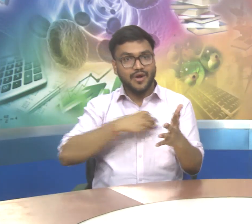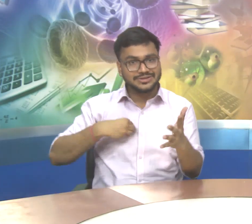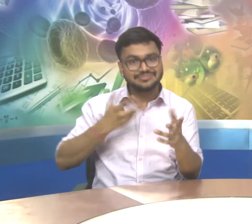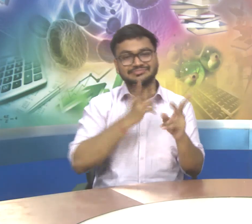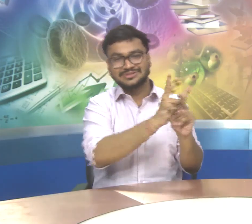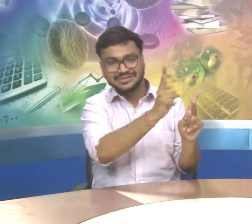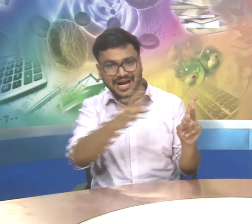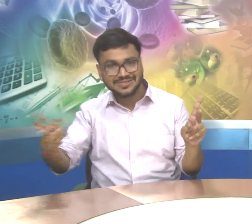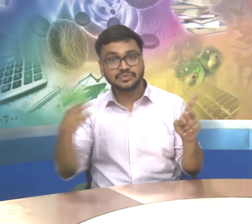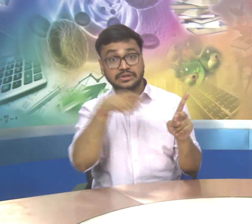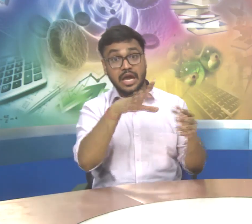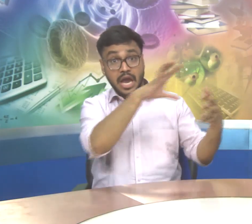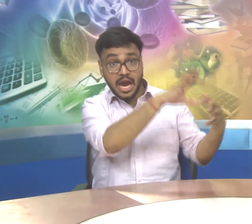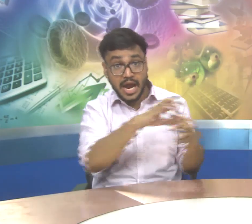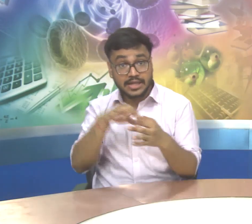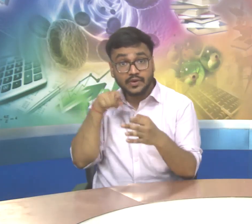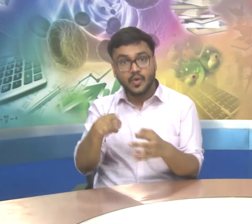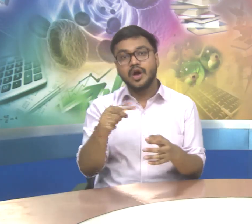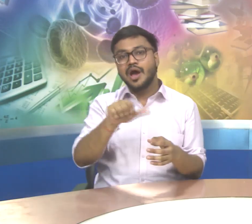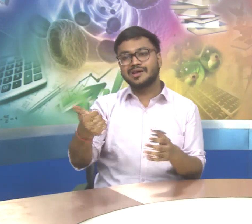Some plants are used as medicines